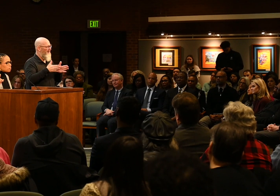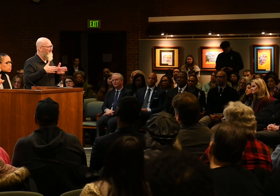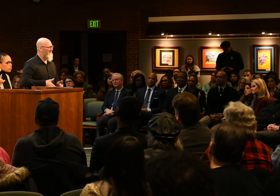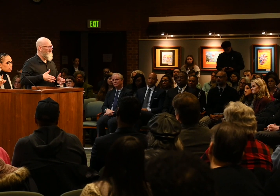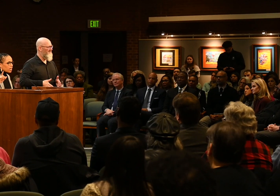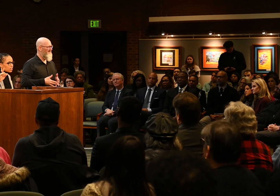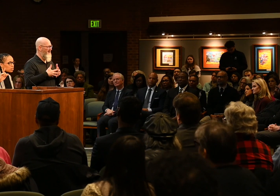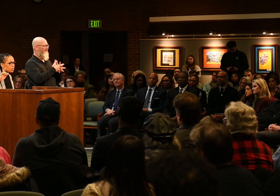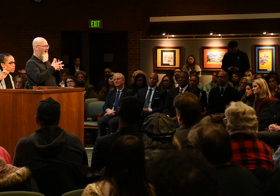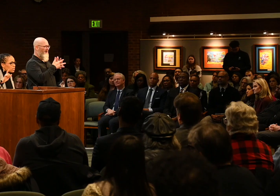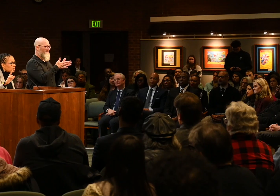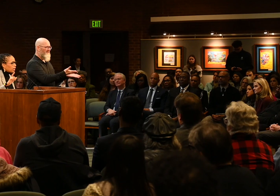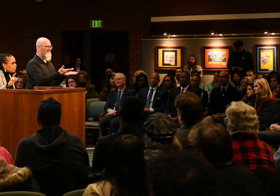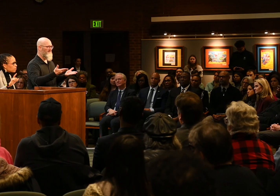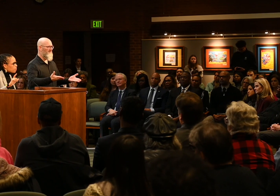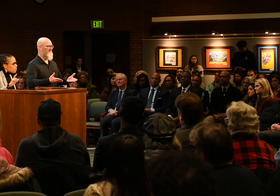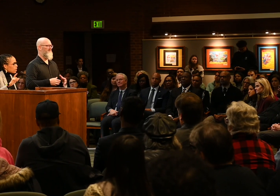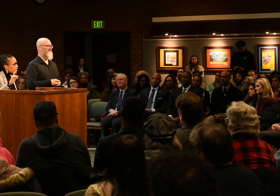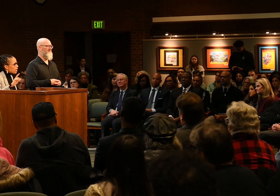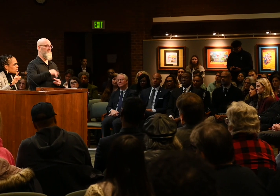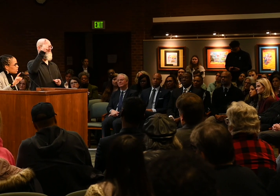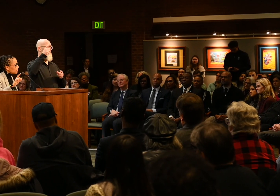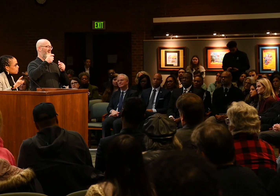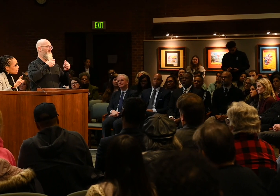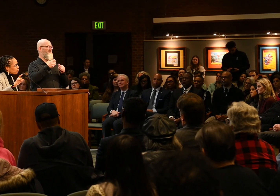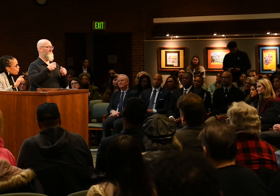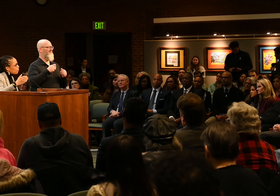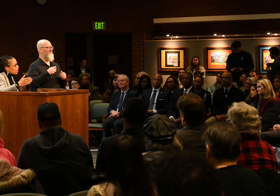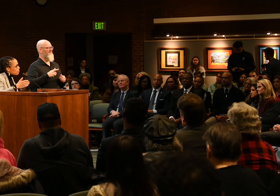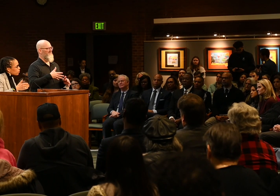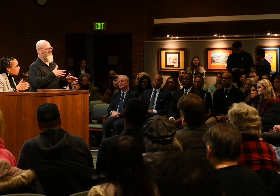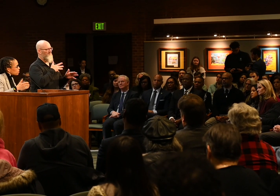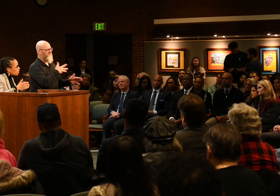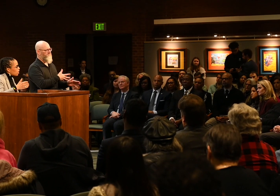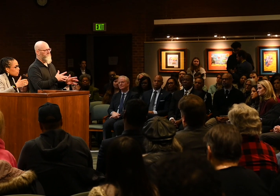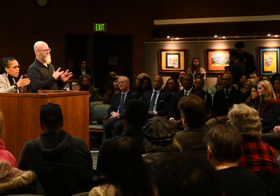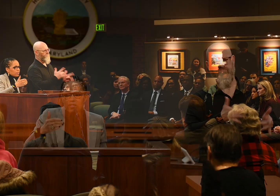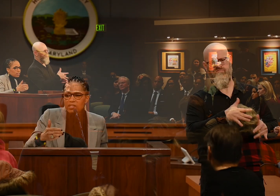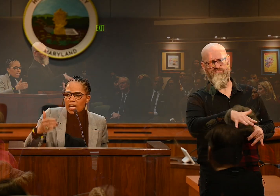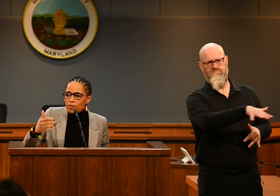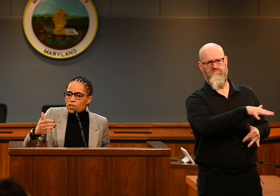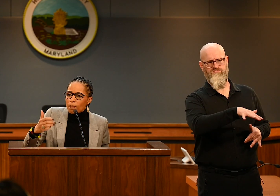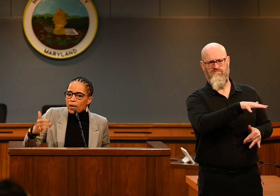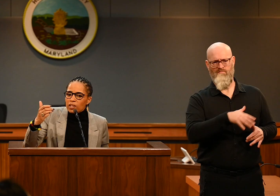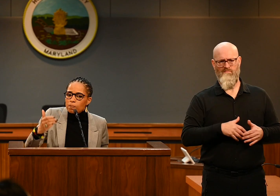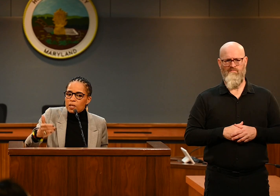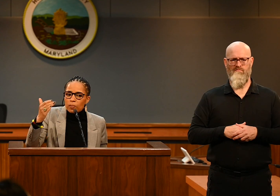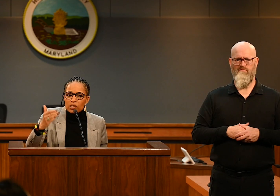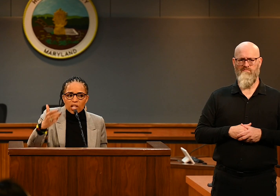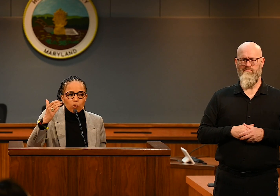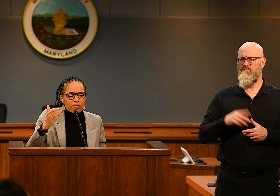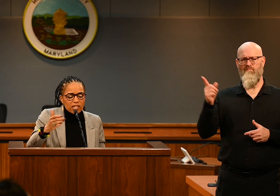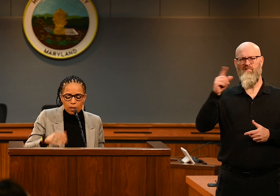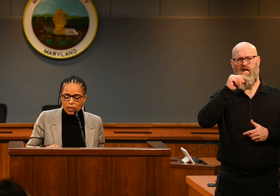this administration has extreme disdain, and not just disdain for immigrants, they have disdain for the American